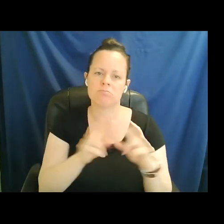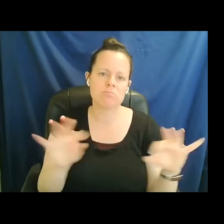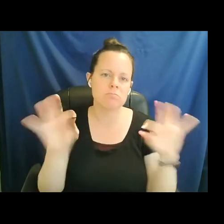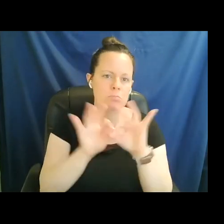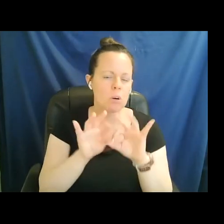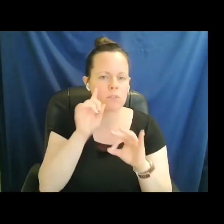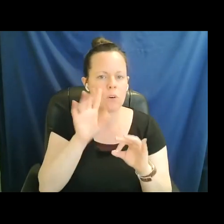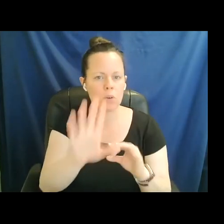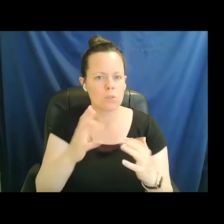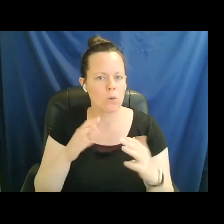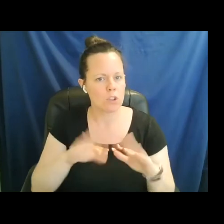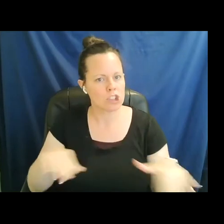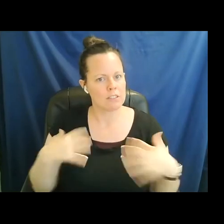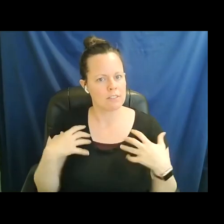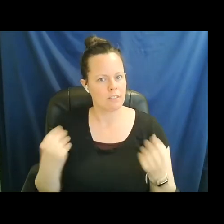health.